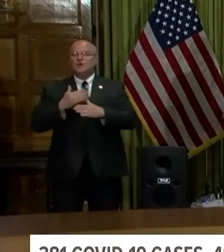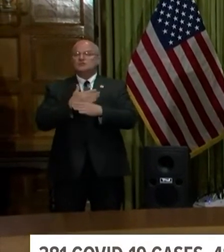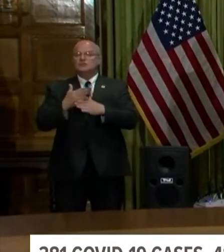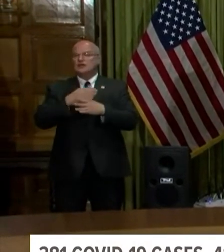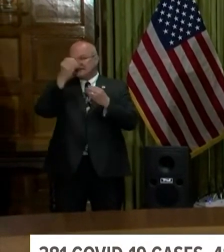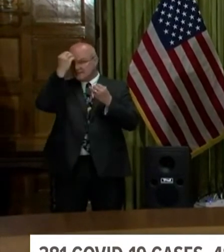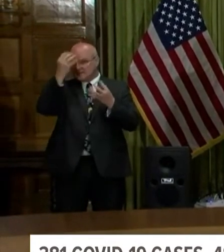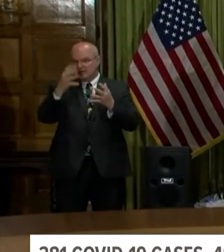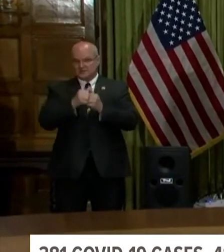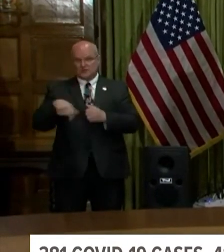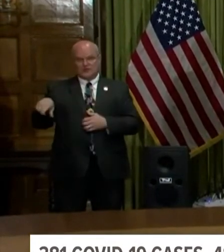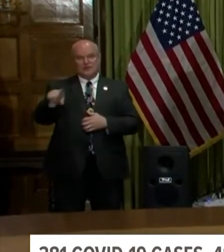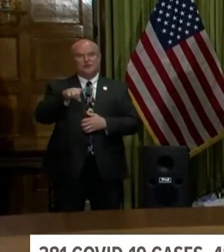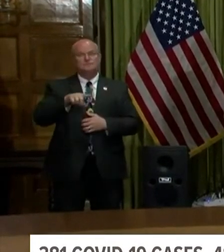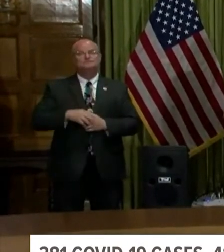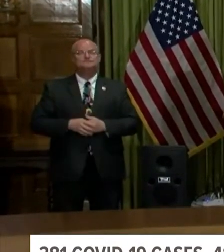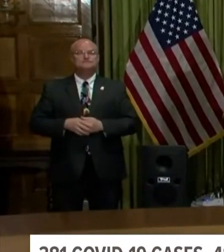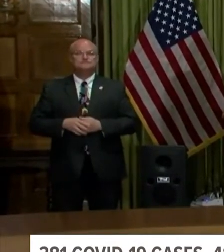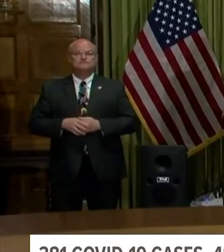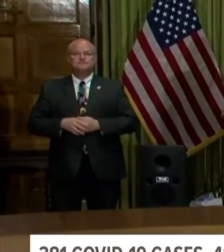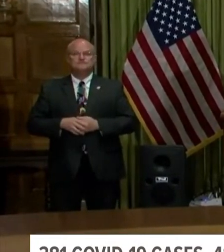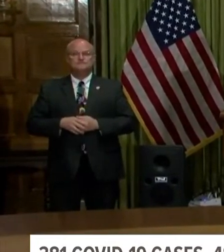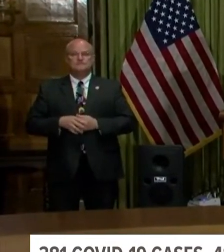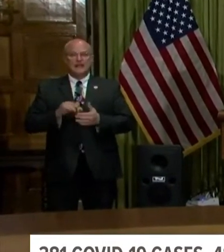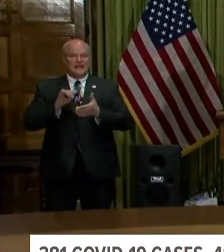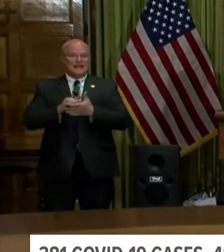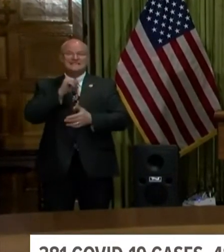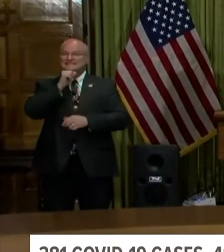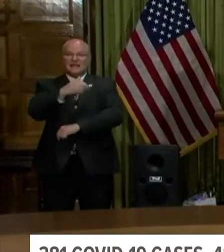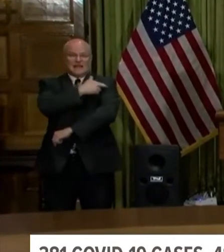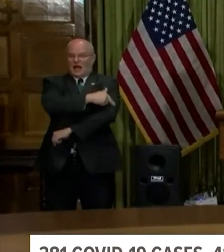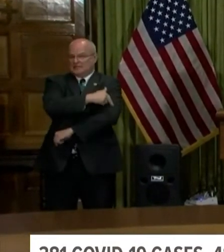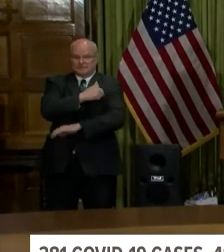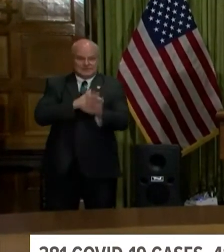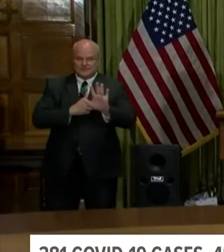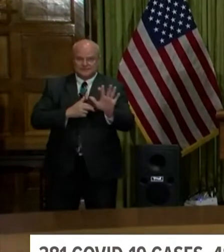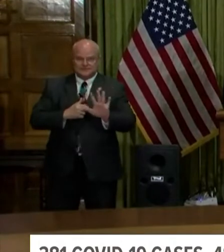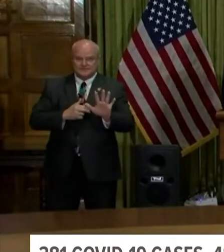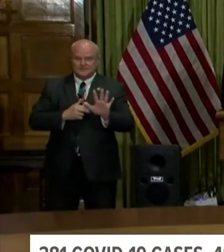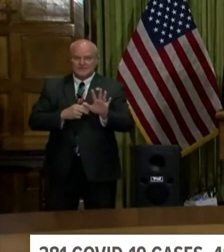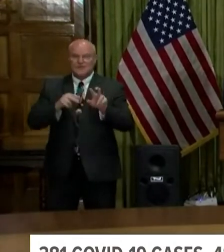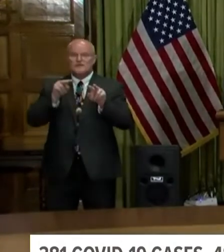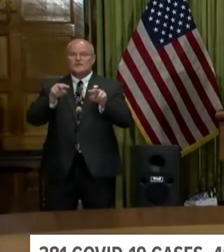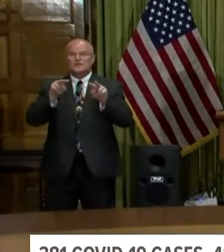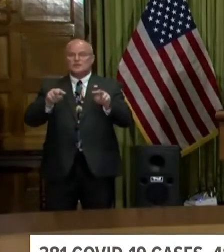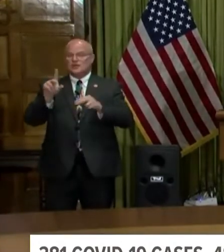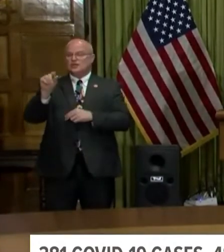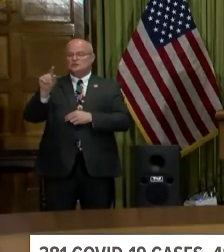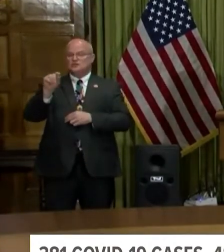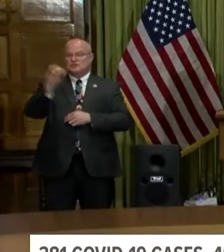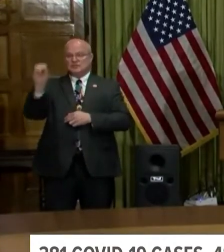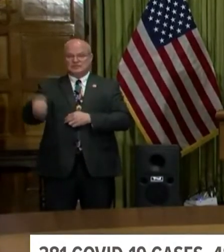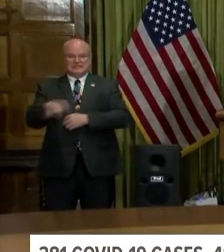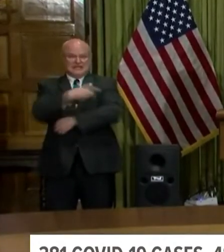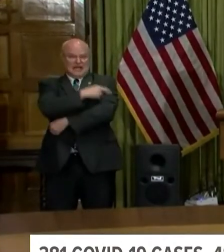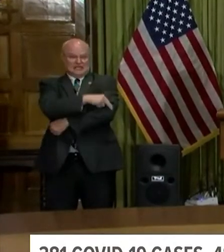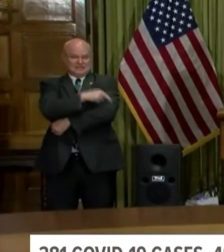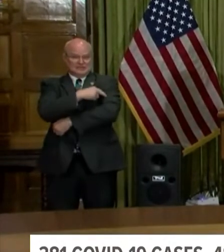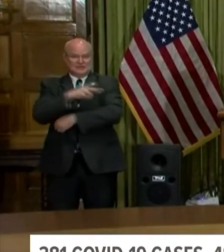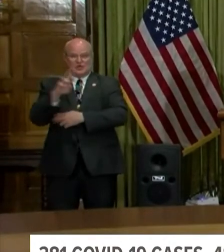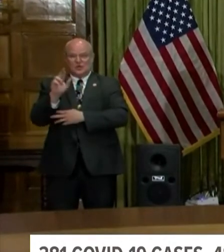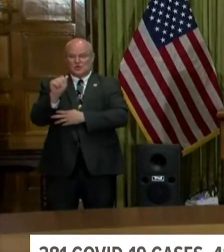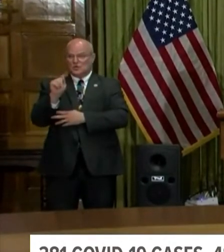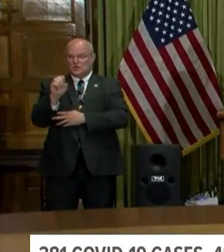that story with you. Now, that's not hospitalizations, and if you looked even at a 20% hospitalization